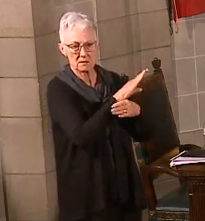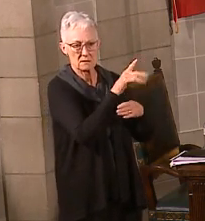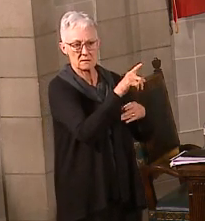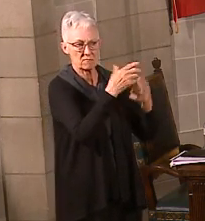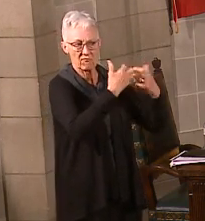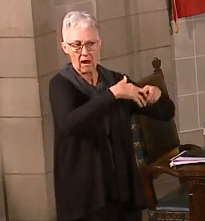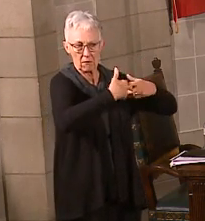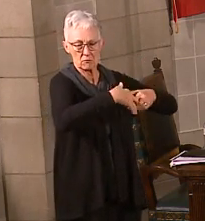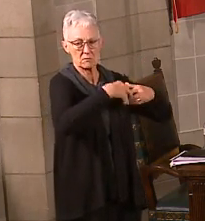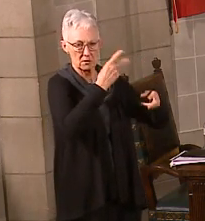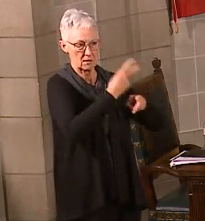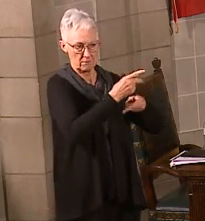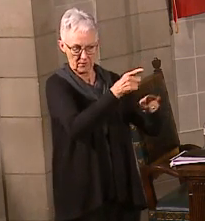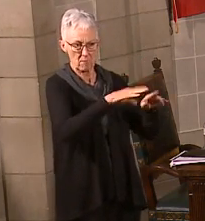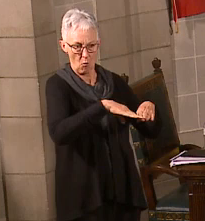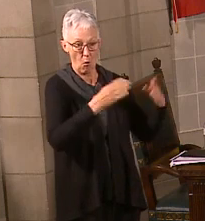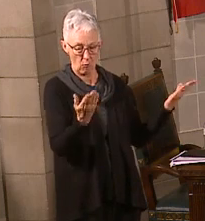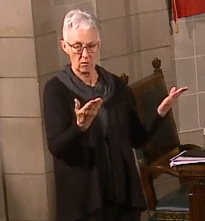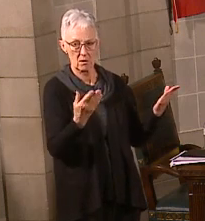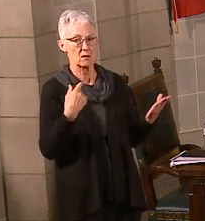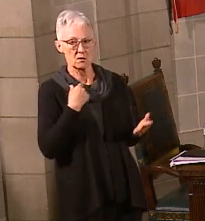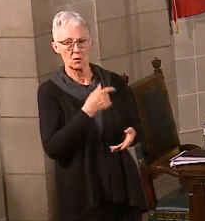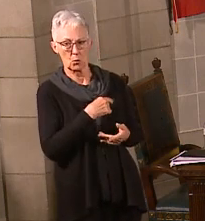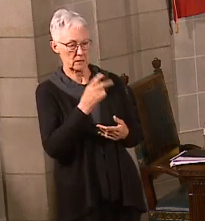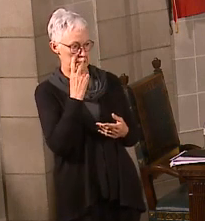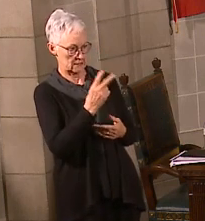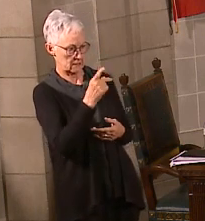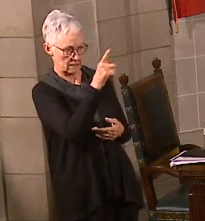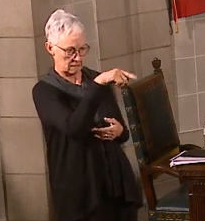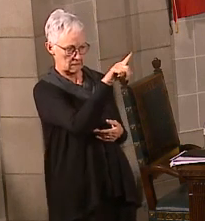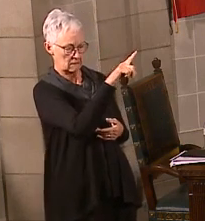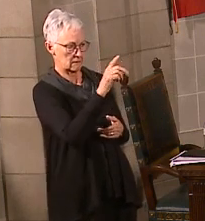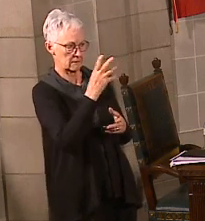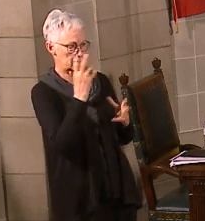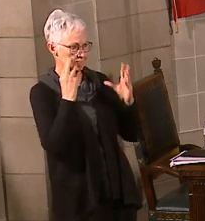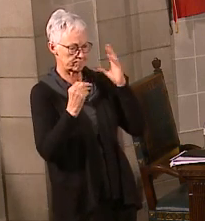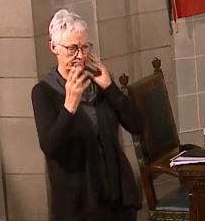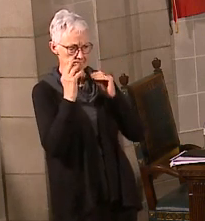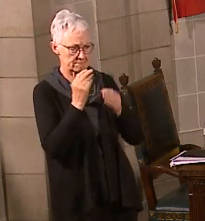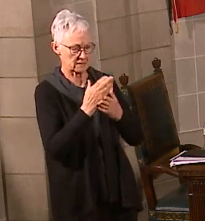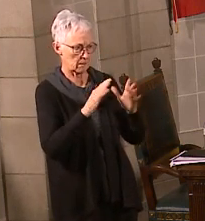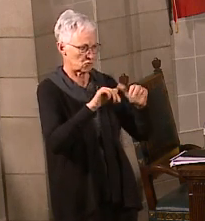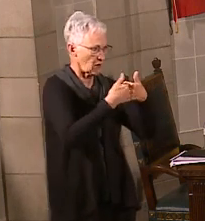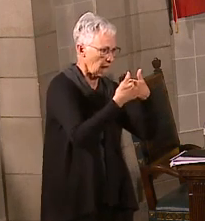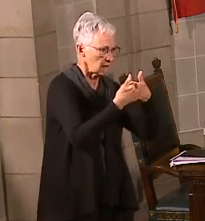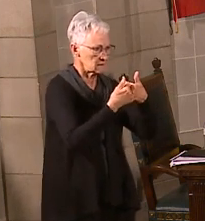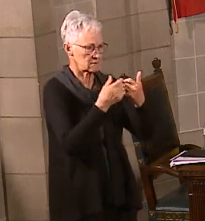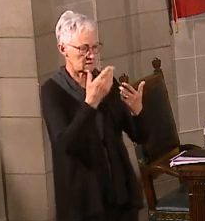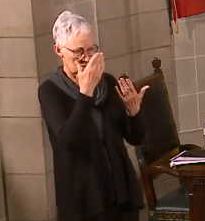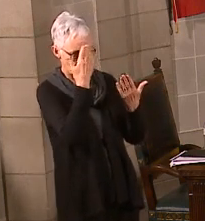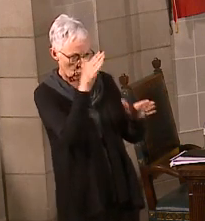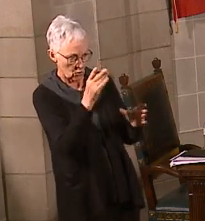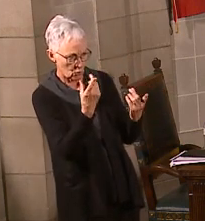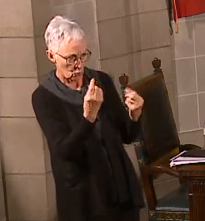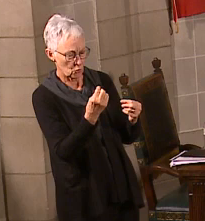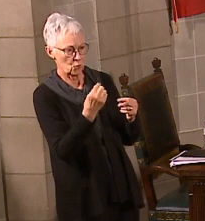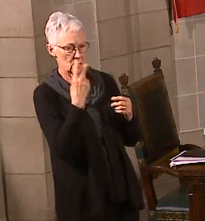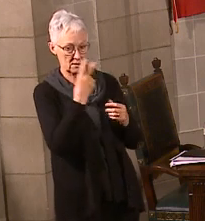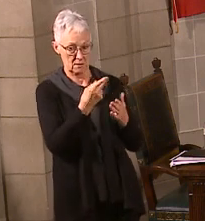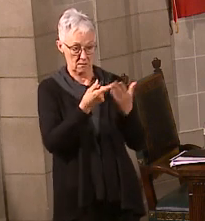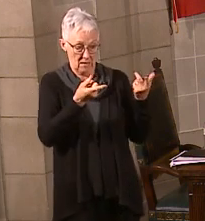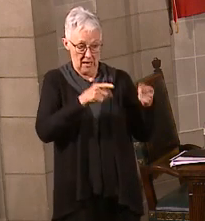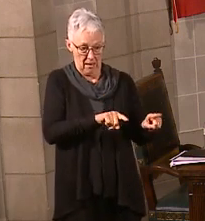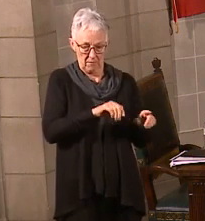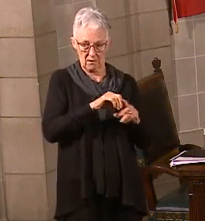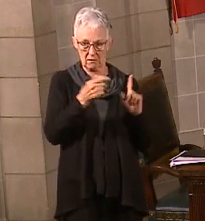supply chain. Obviously, we've seen some of the challenges we've had at some of the plants that are in Grand Island and some of the steps that those